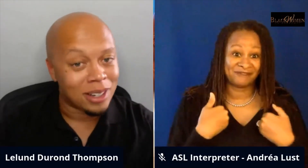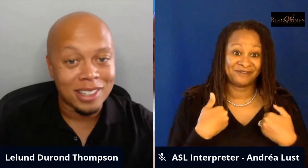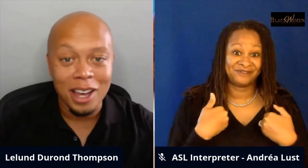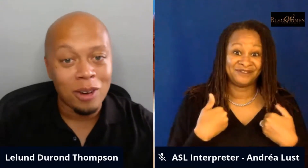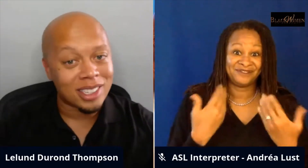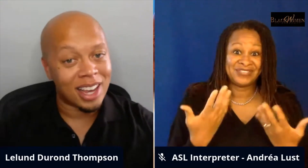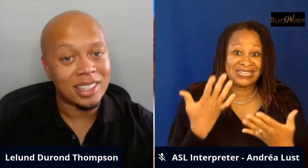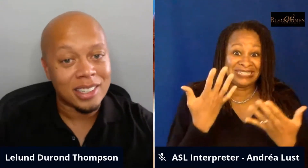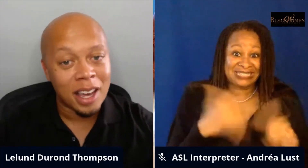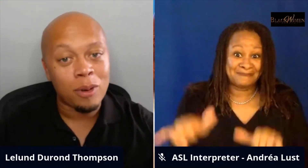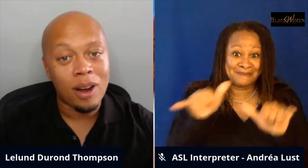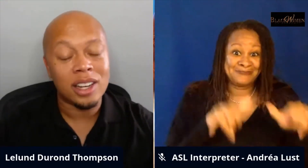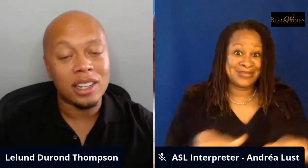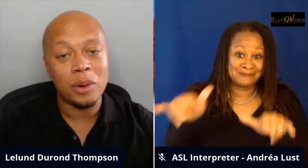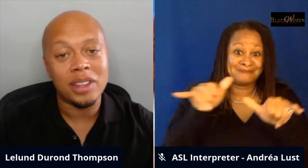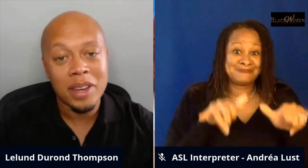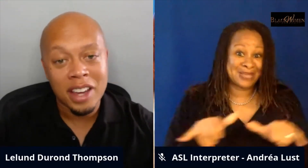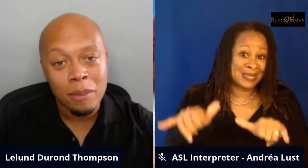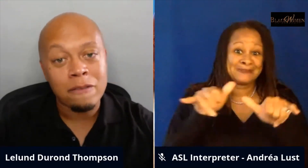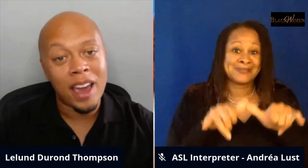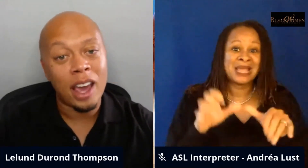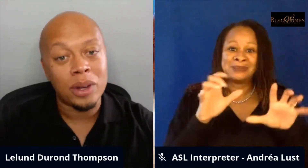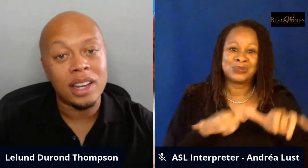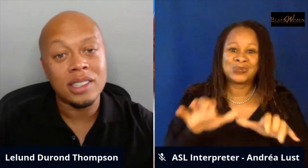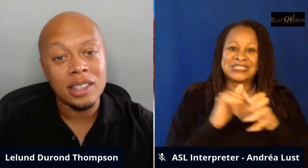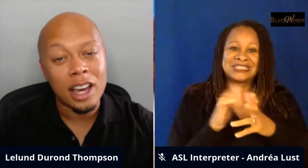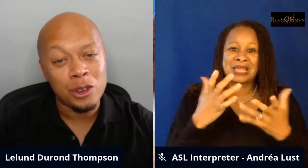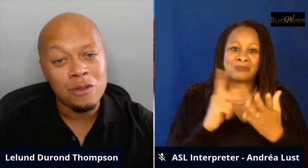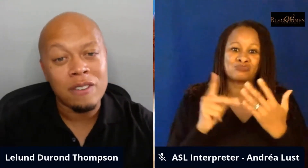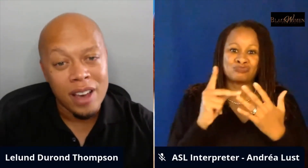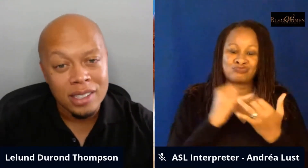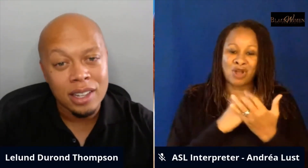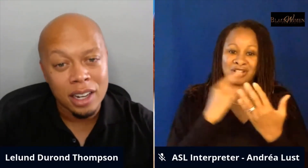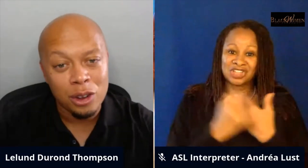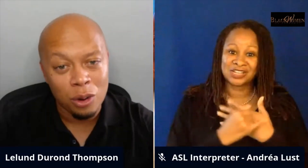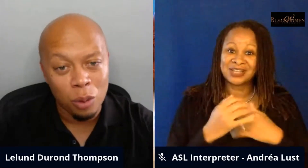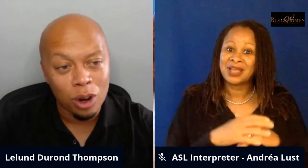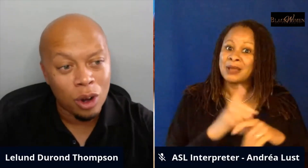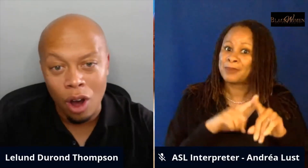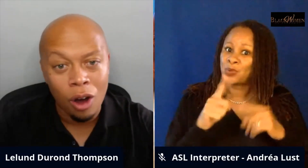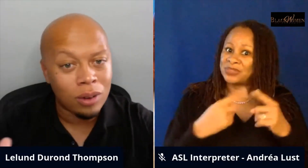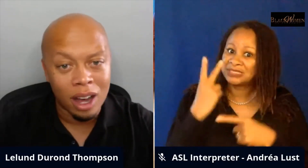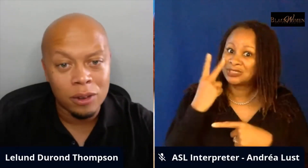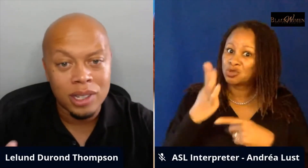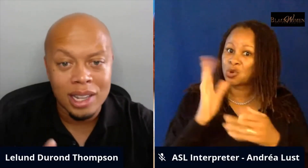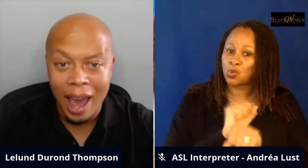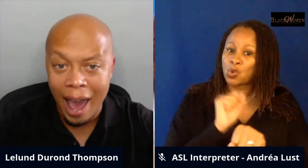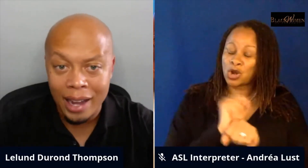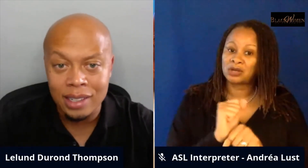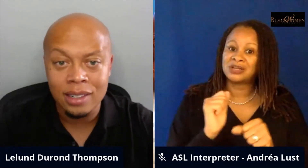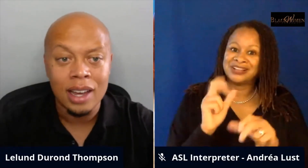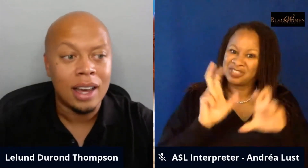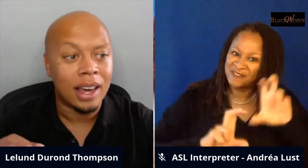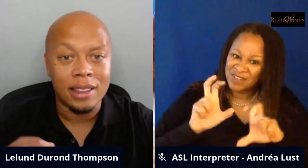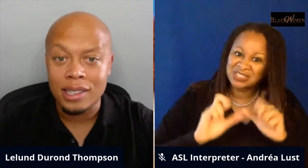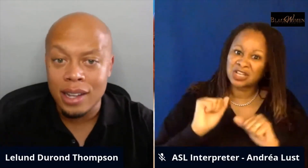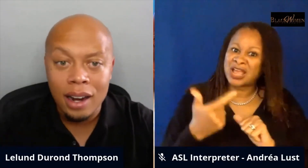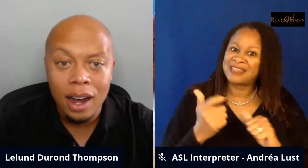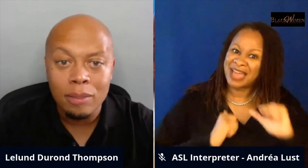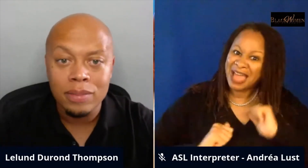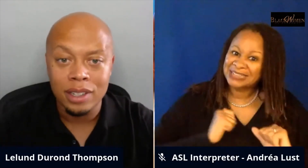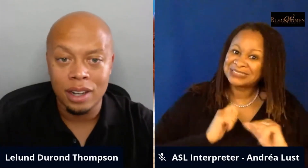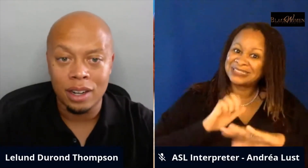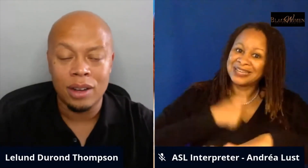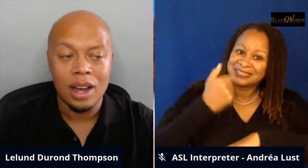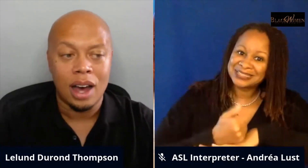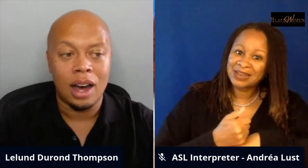some of the same ones casting the same projects. And when they become a fan, when they see that you've invested in your work on all levels, in the acting, in the